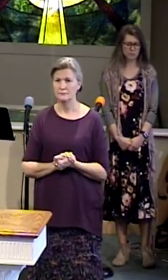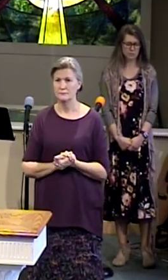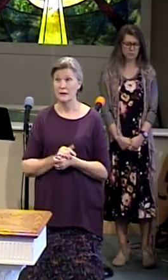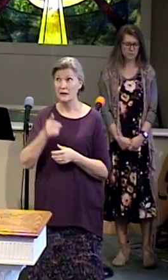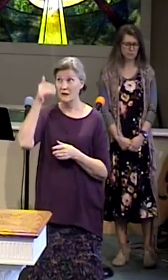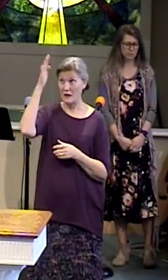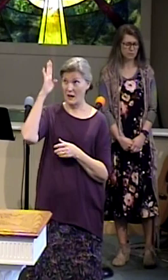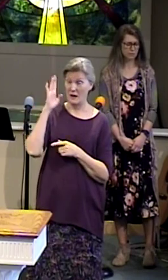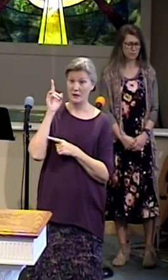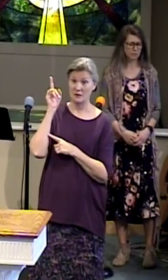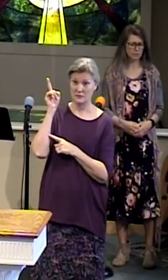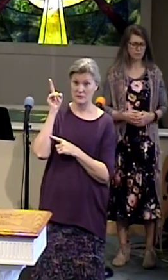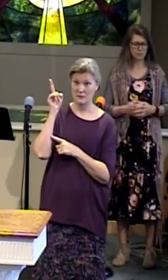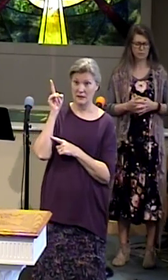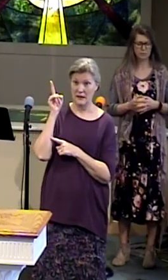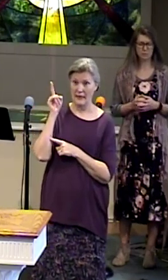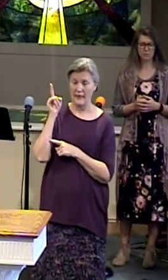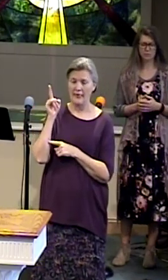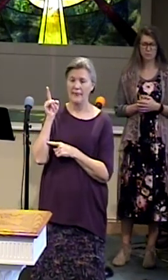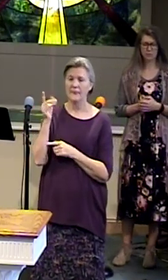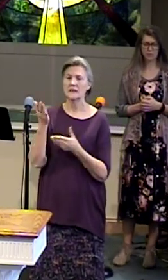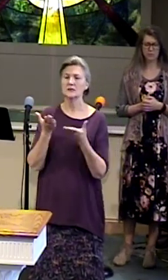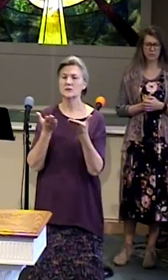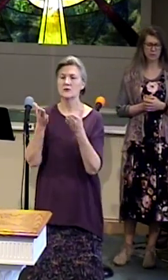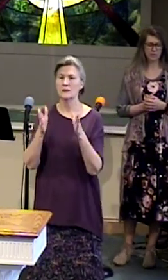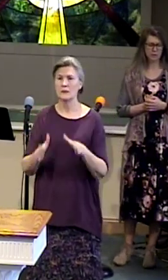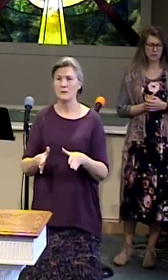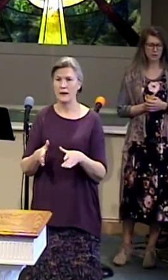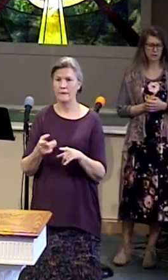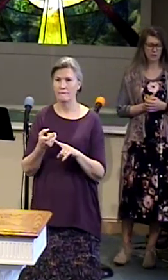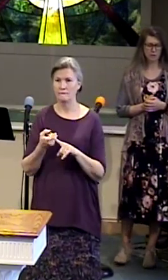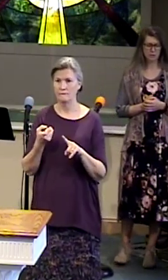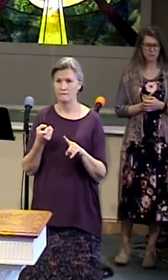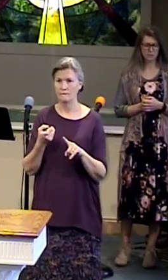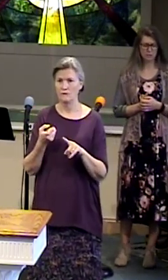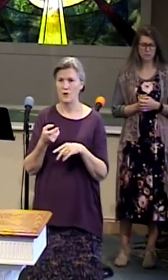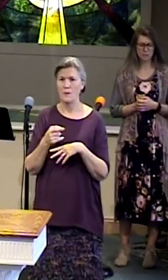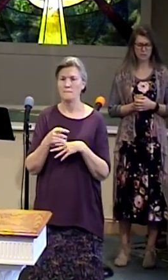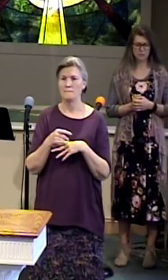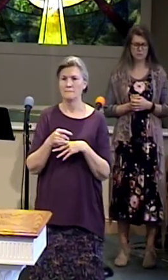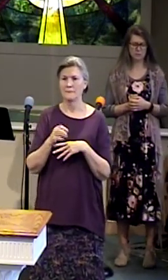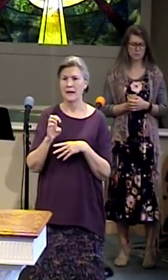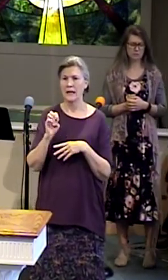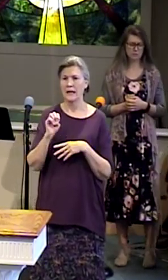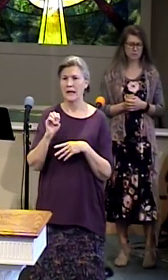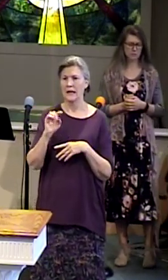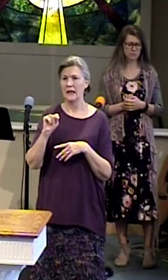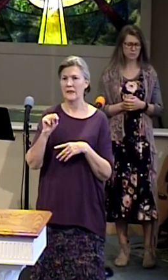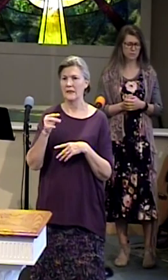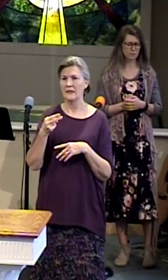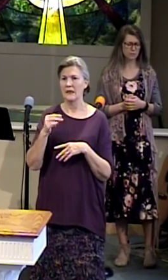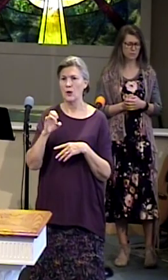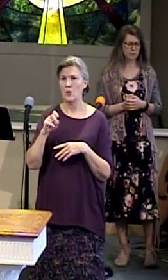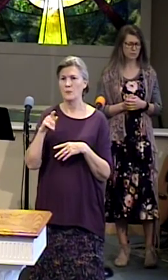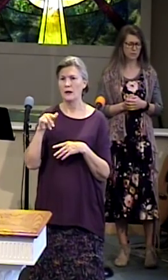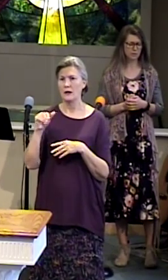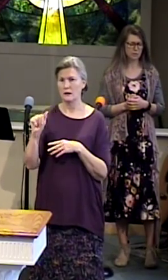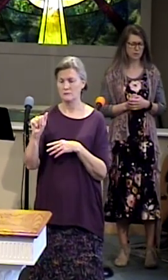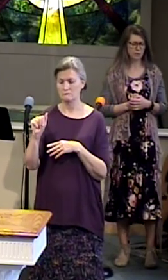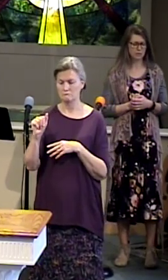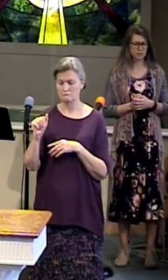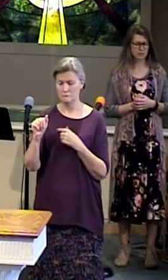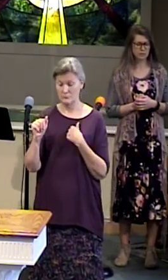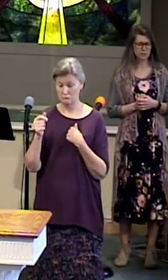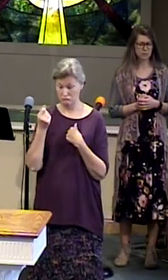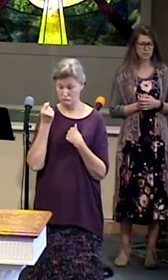God, the Ethiopian simply said, I get it. This is an opportunity for me to take a